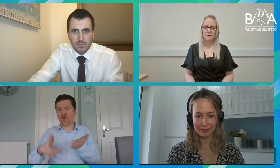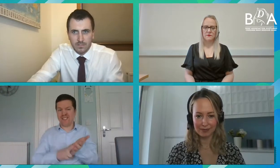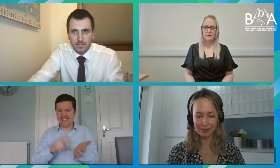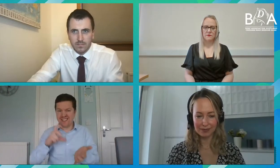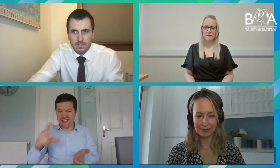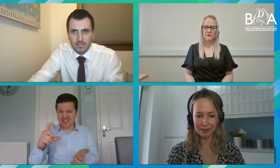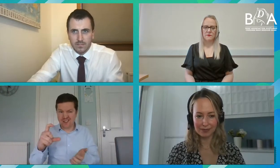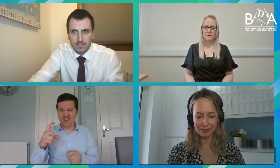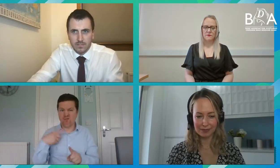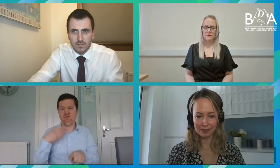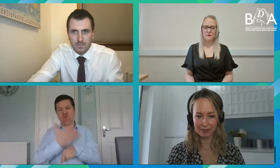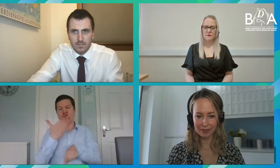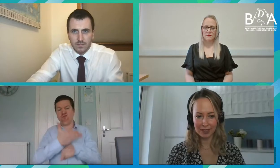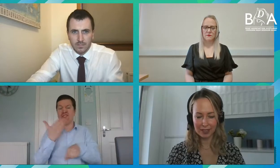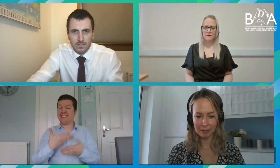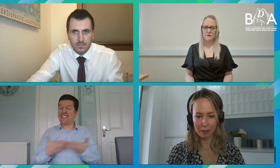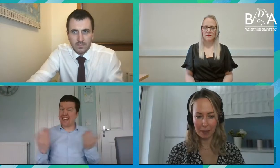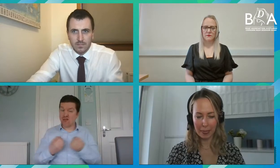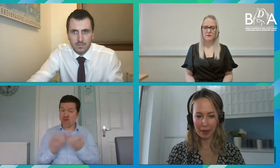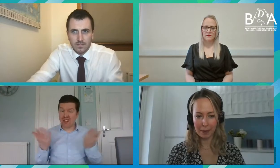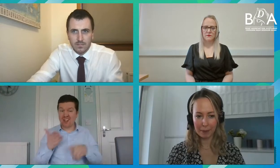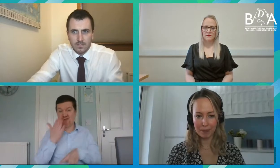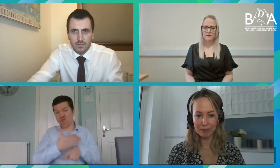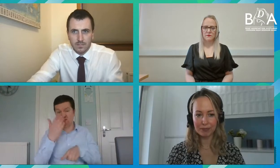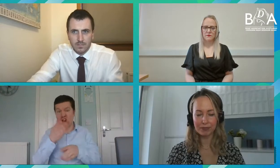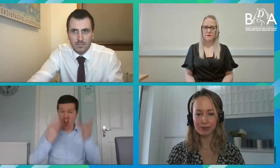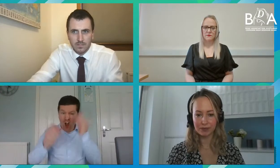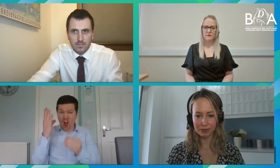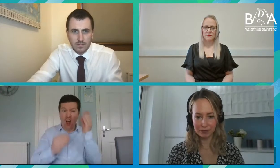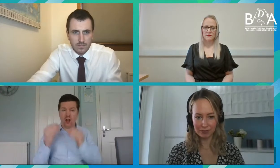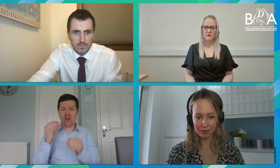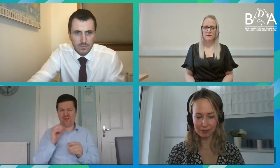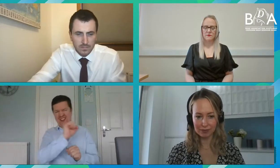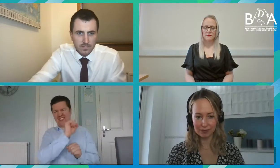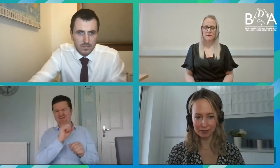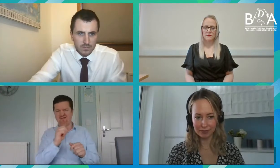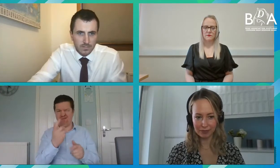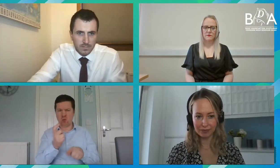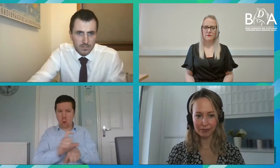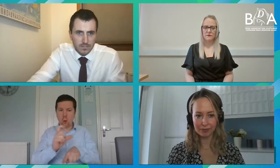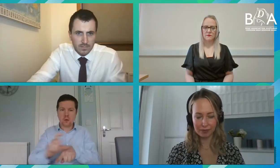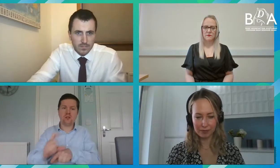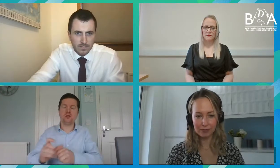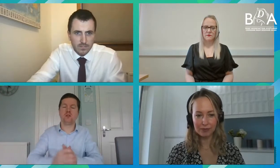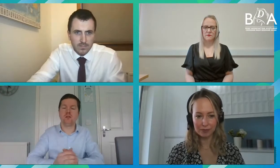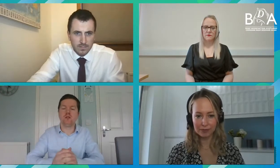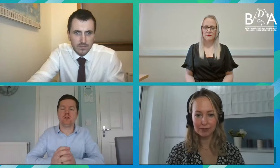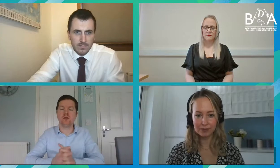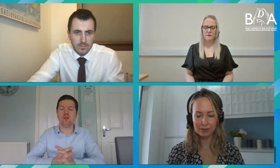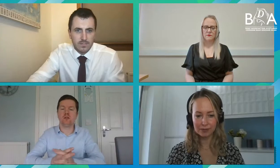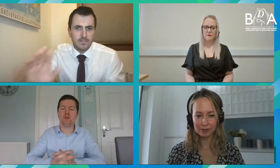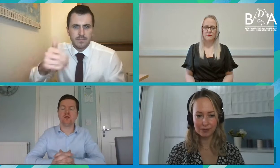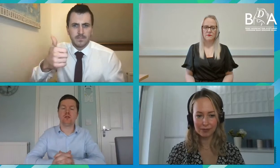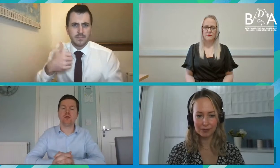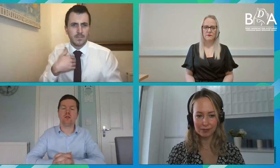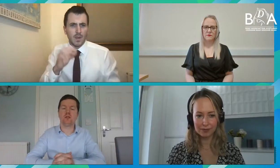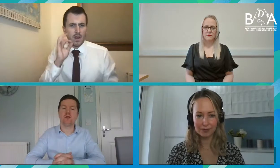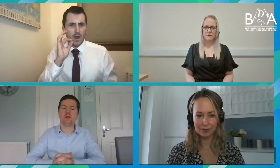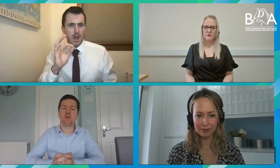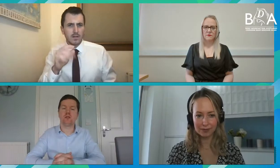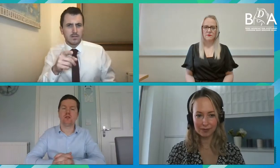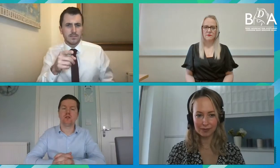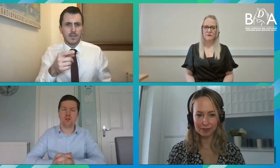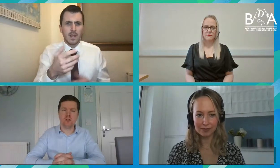So what we did there was I did a HNC mechanical engineering as a day release student. Yeah,